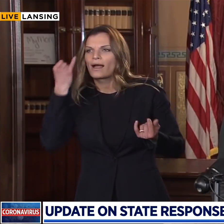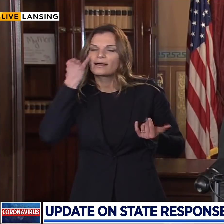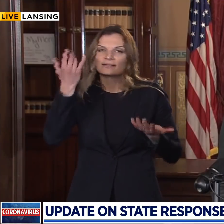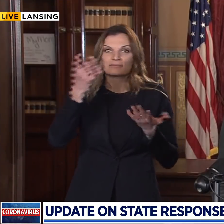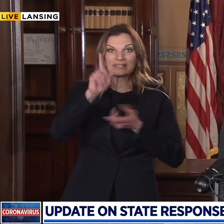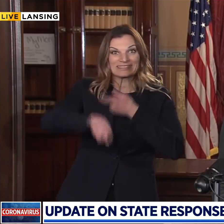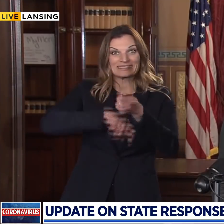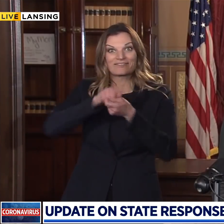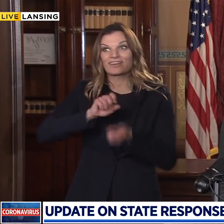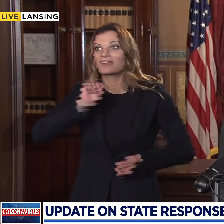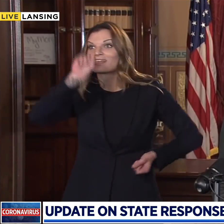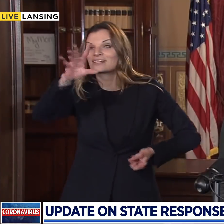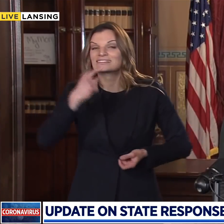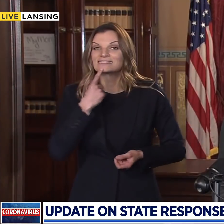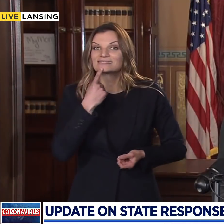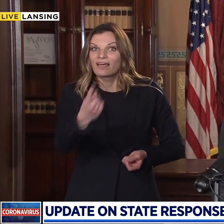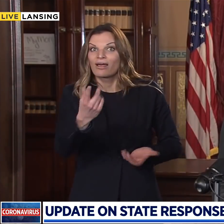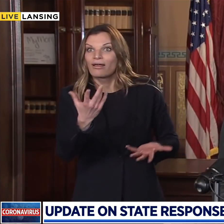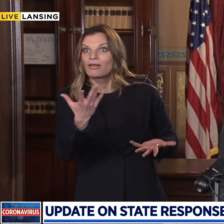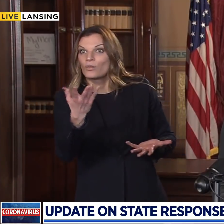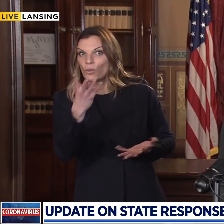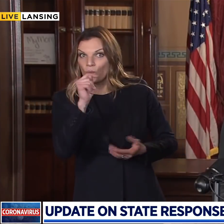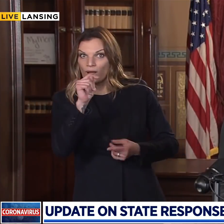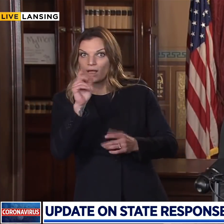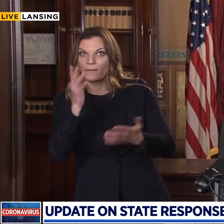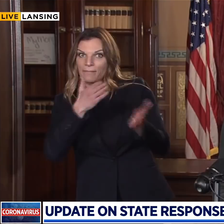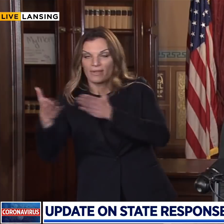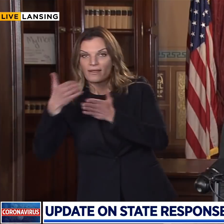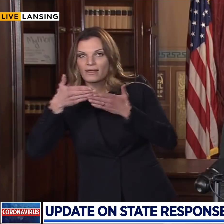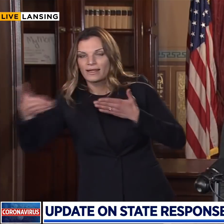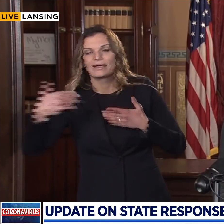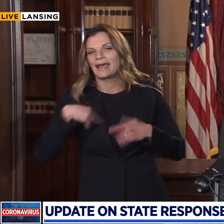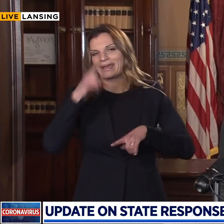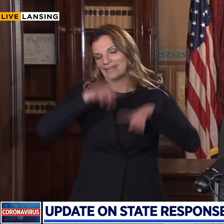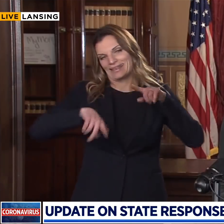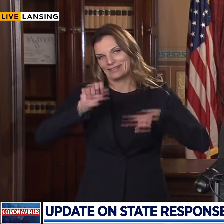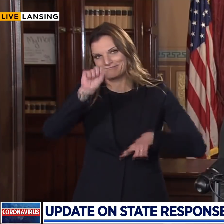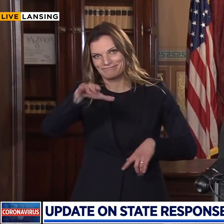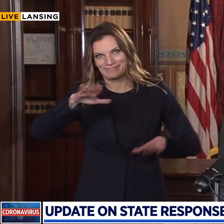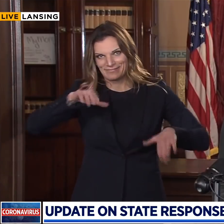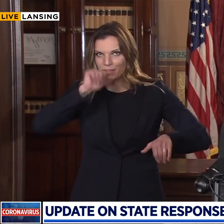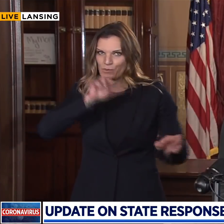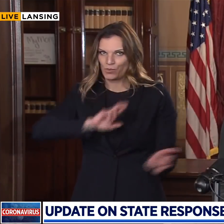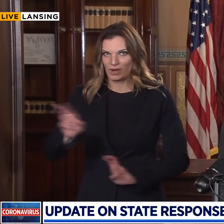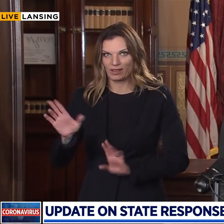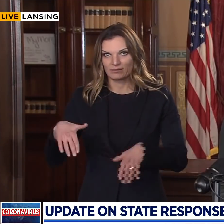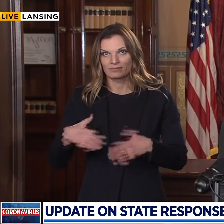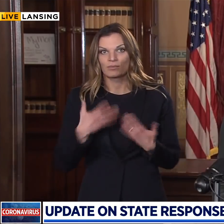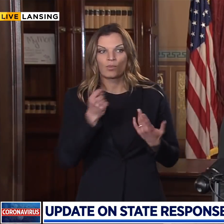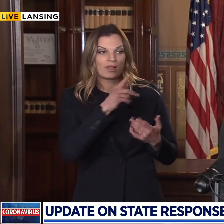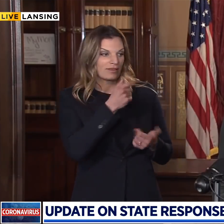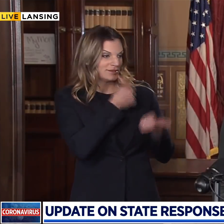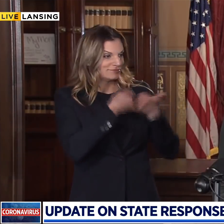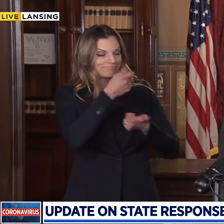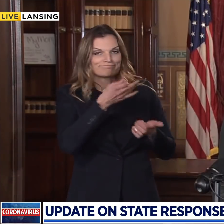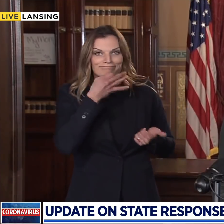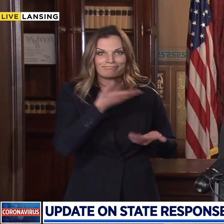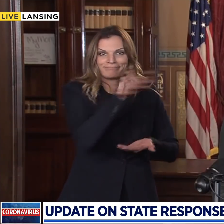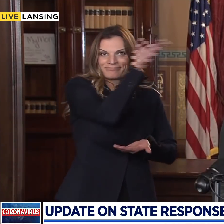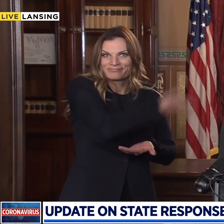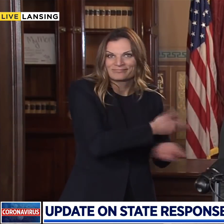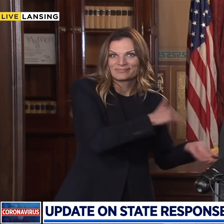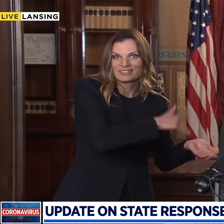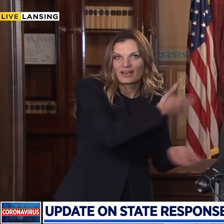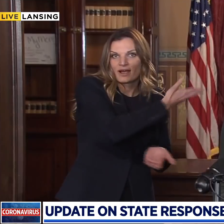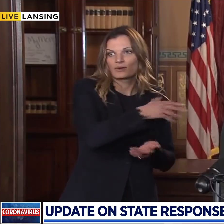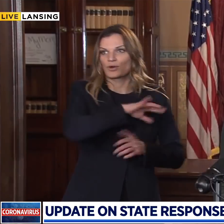tell you what the director is thinking and what our experts like Dr. Caldoun, Dr. Lyon-Kello,